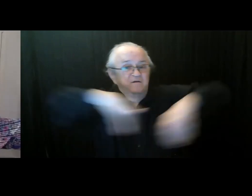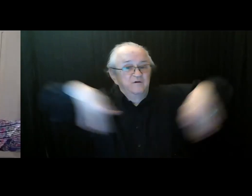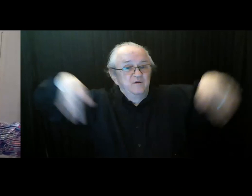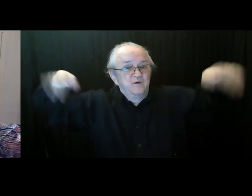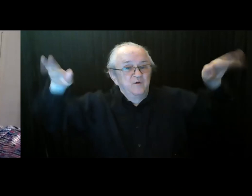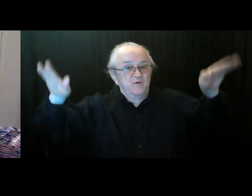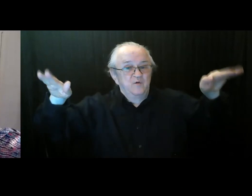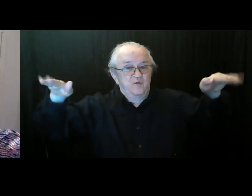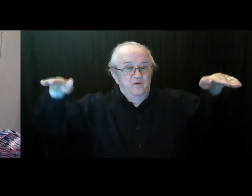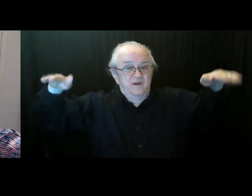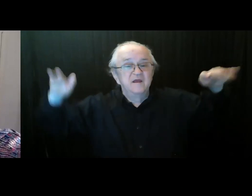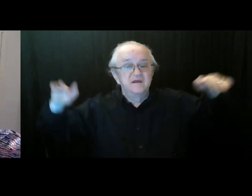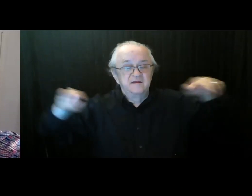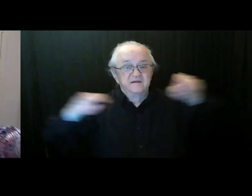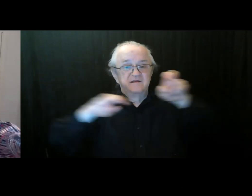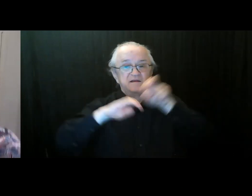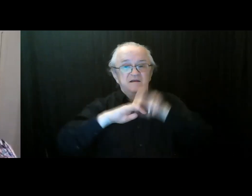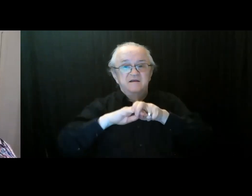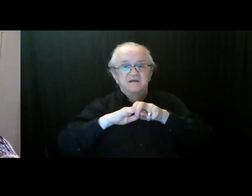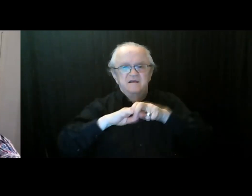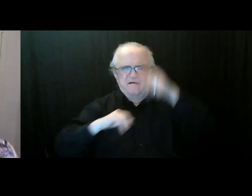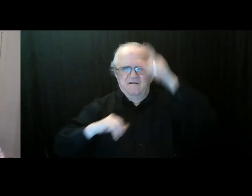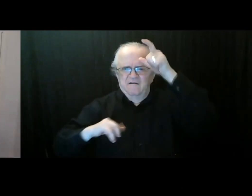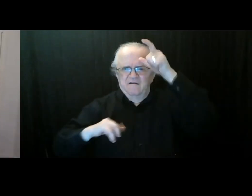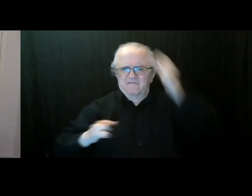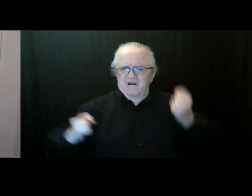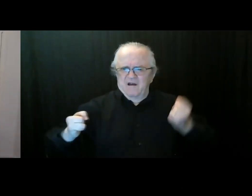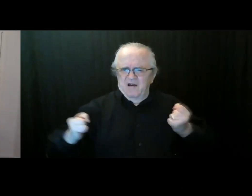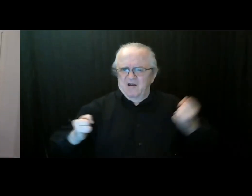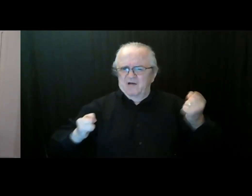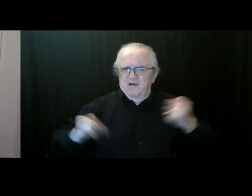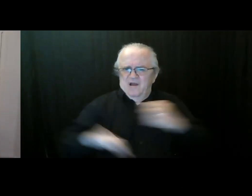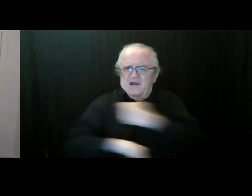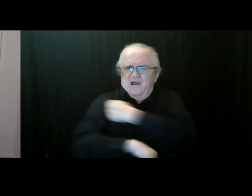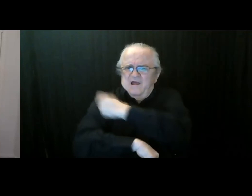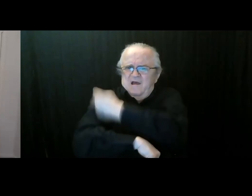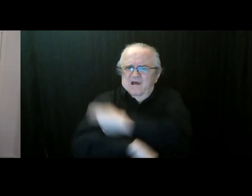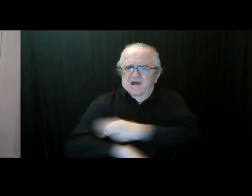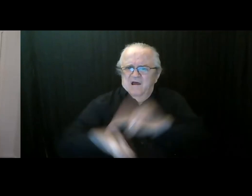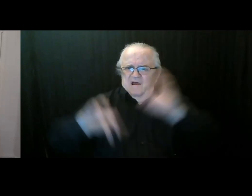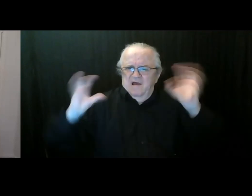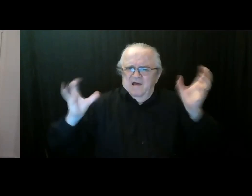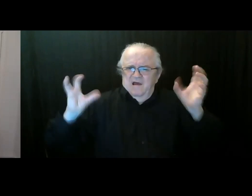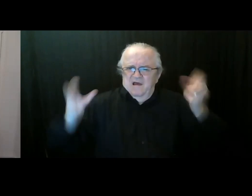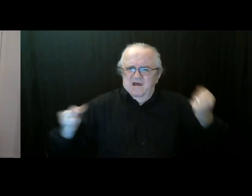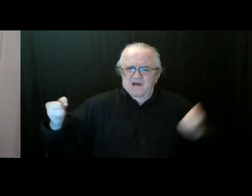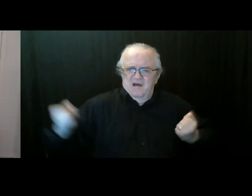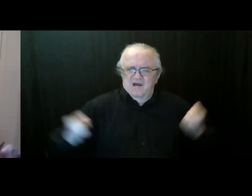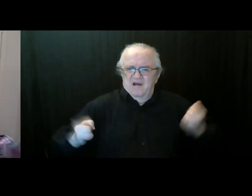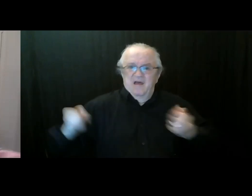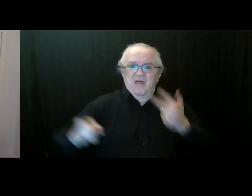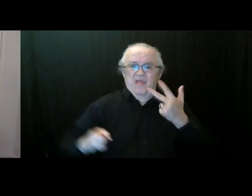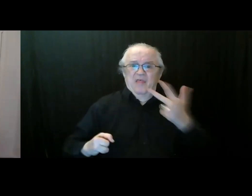a fire truck, an emergency medical vehicle, and